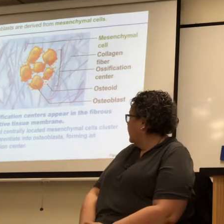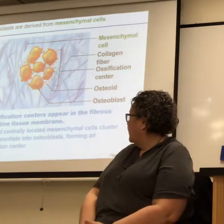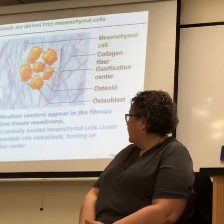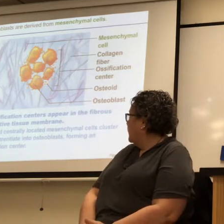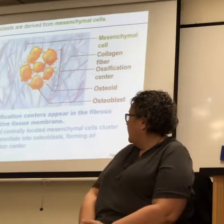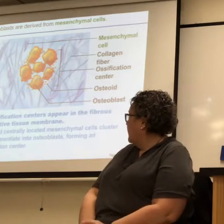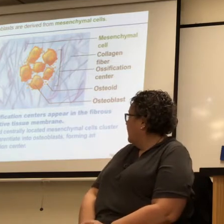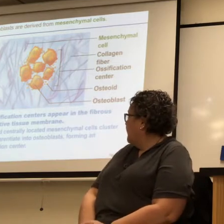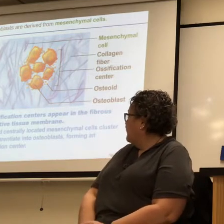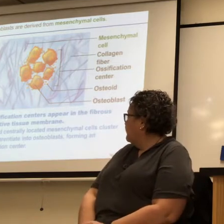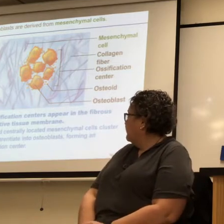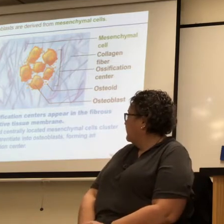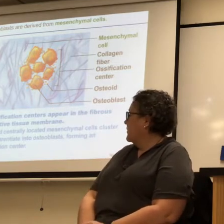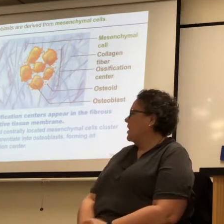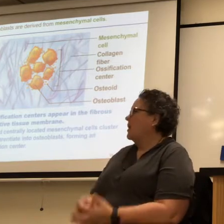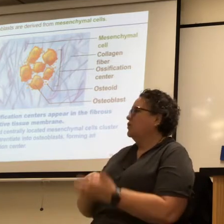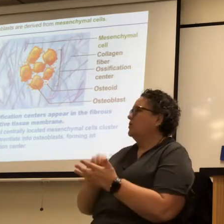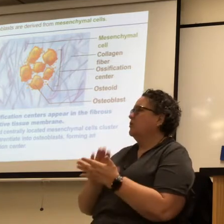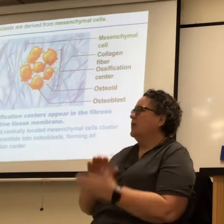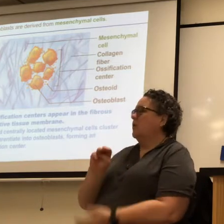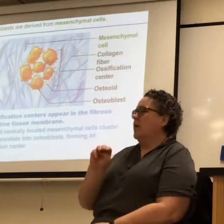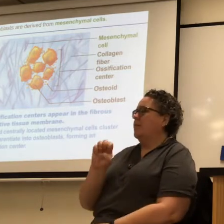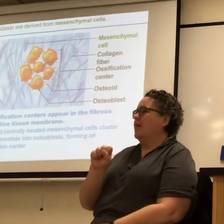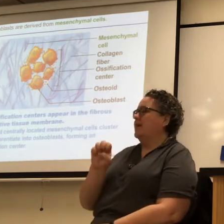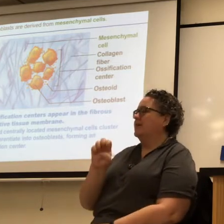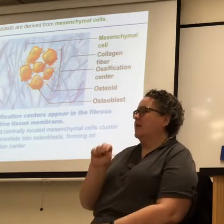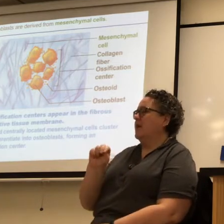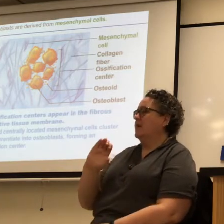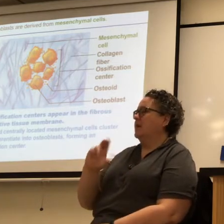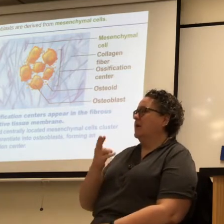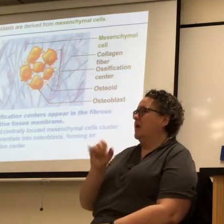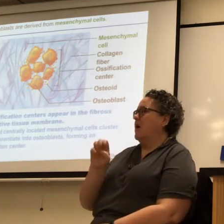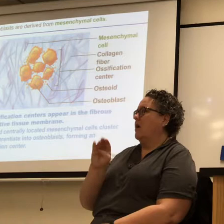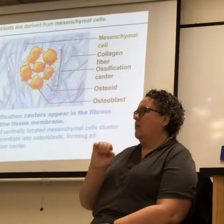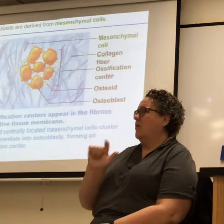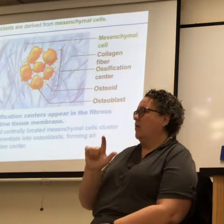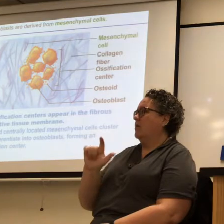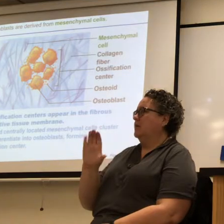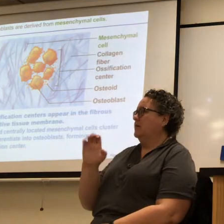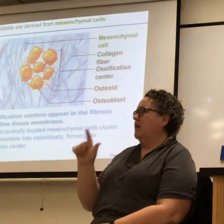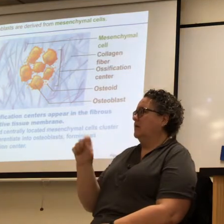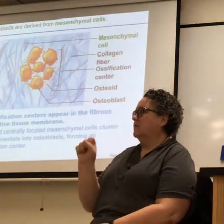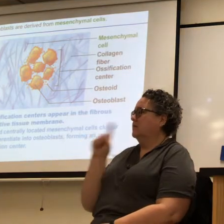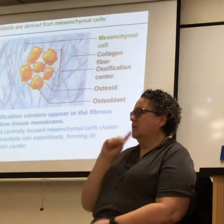I'll just put the term mesenchymal cells, boom, they turn into